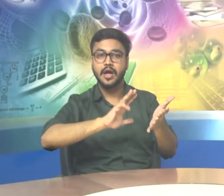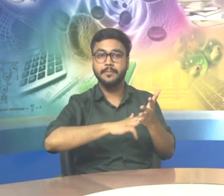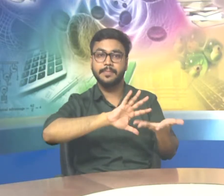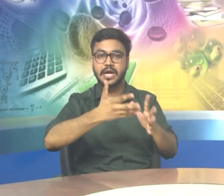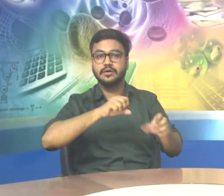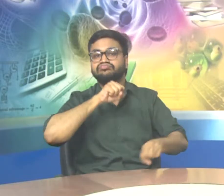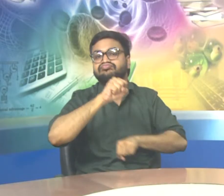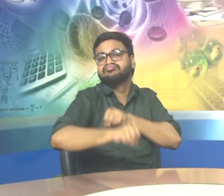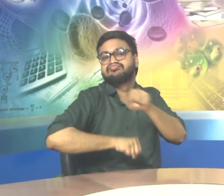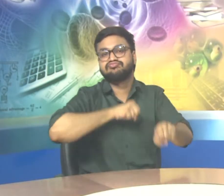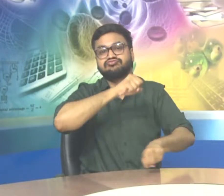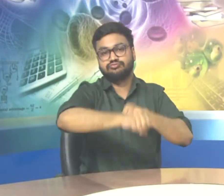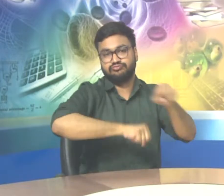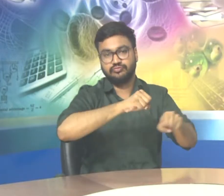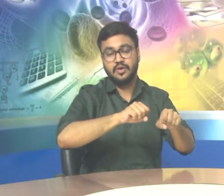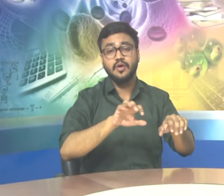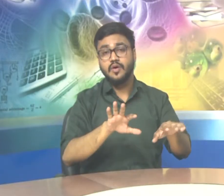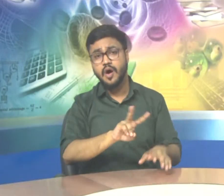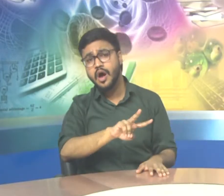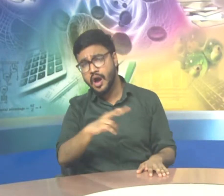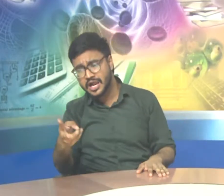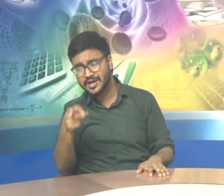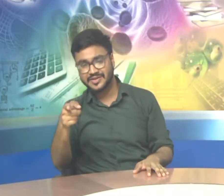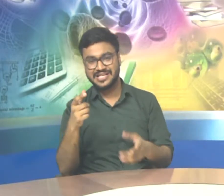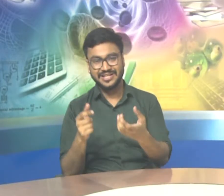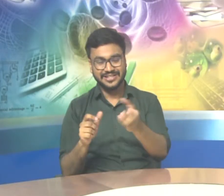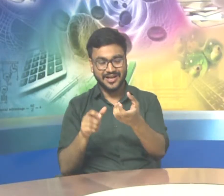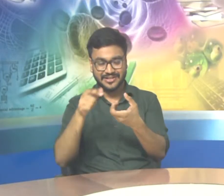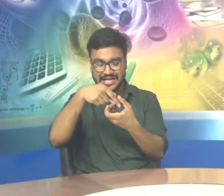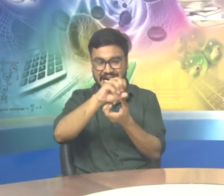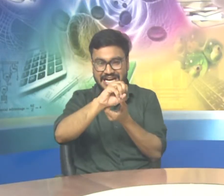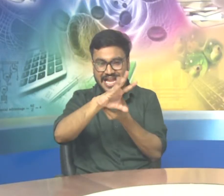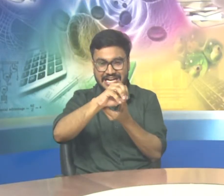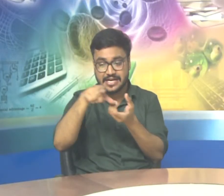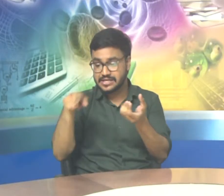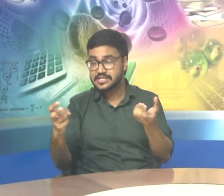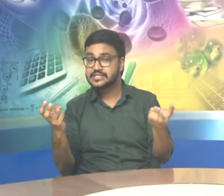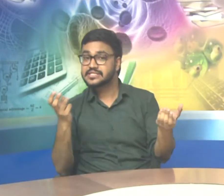or chemical energy into light energy.